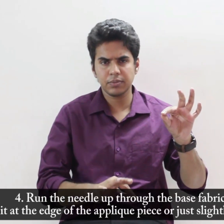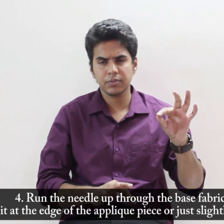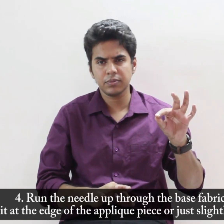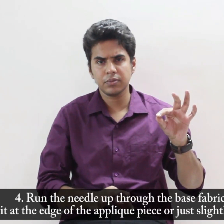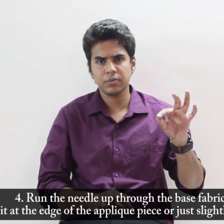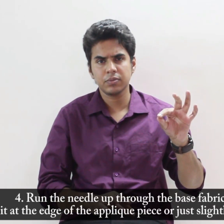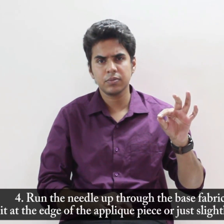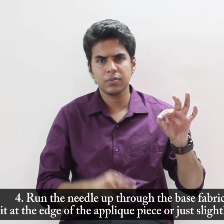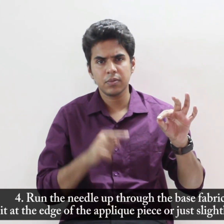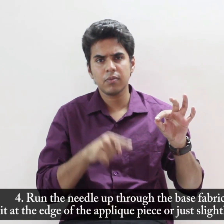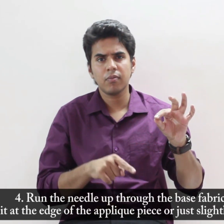underneath.